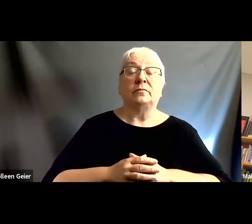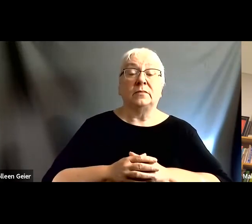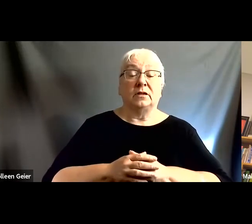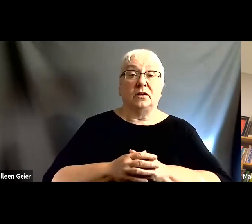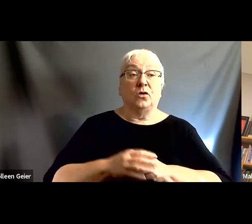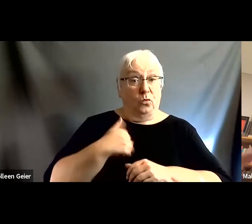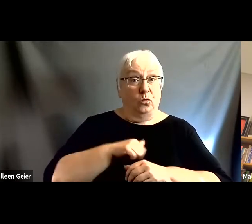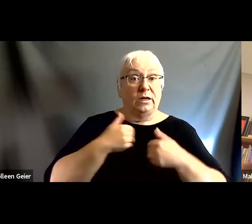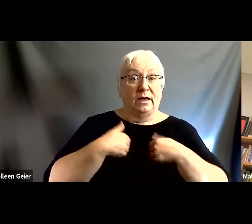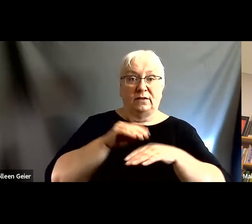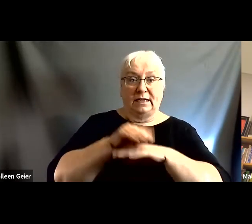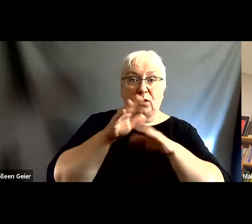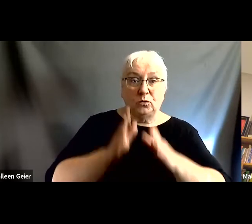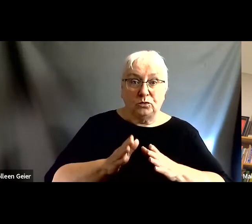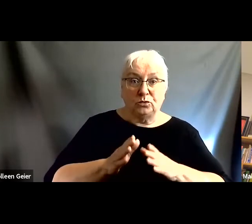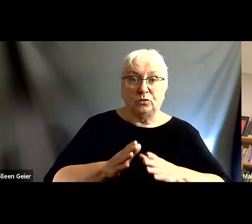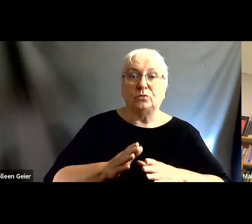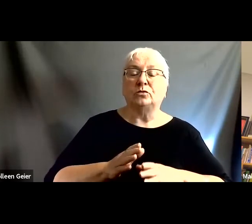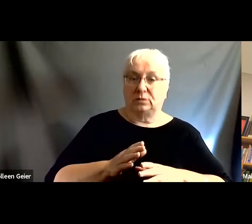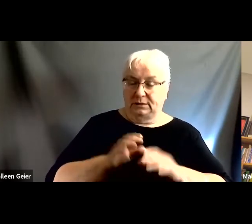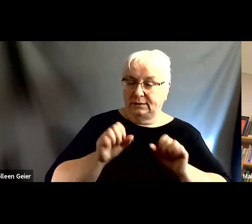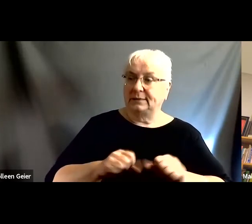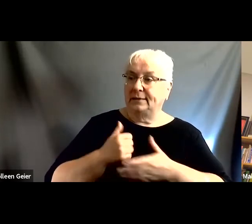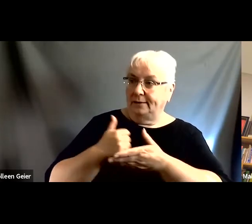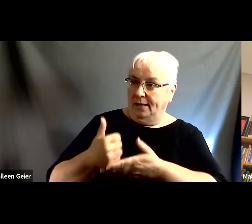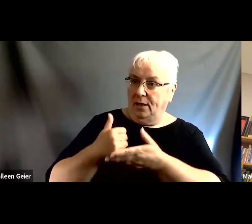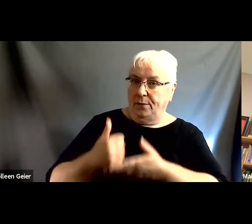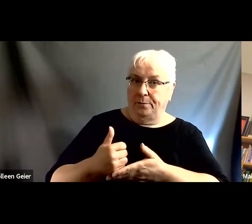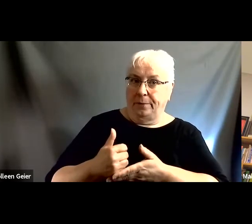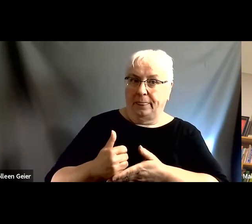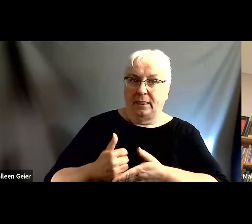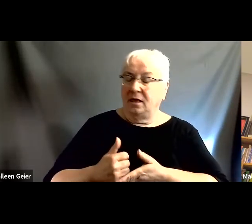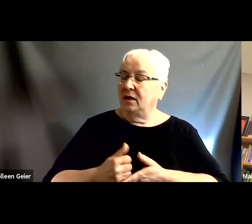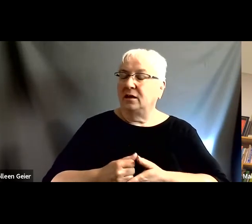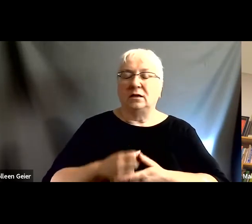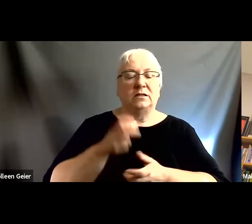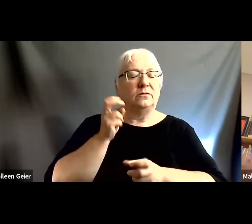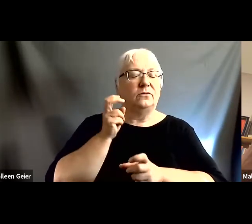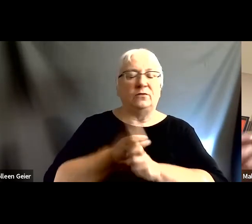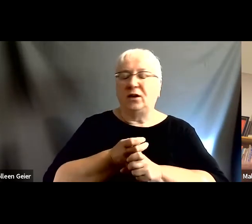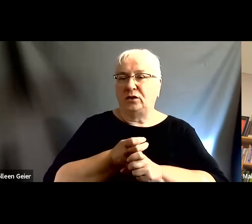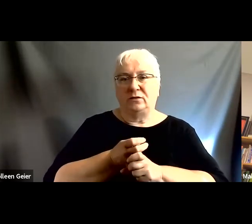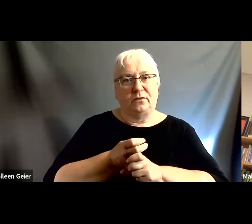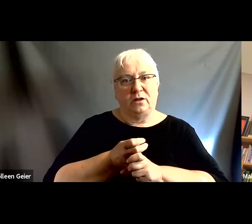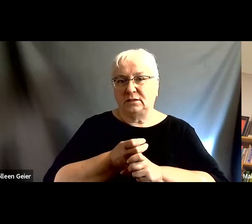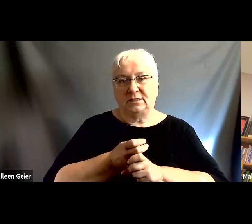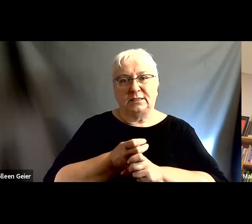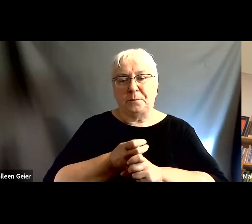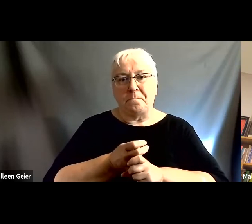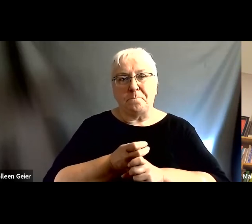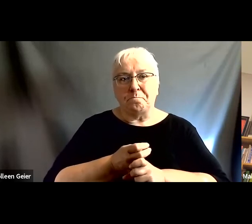on hand to be able to help them. It's a very, very, very difficult task. And this kind of